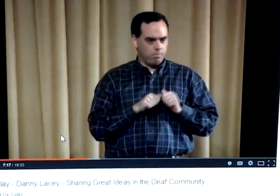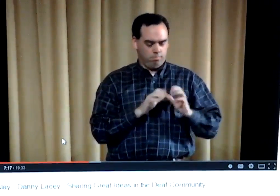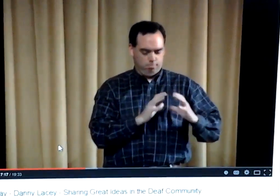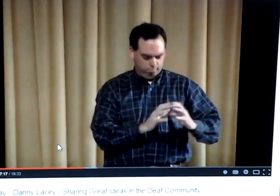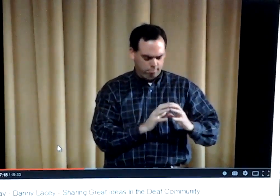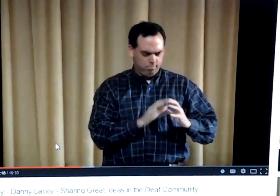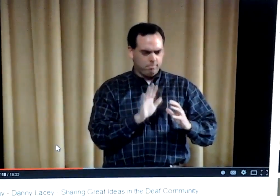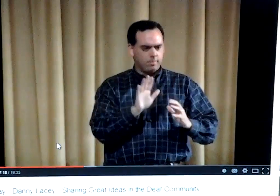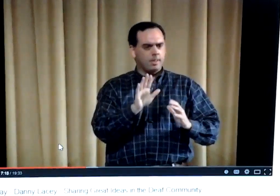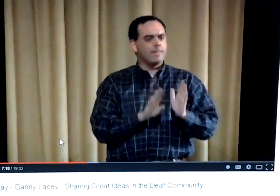in one area.